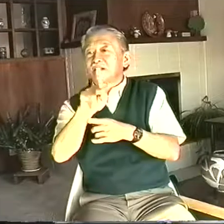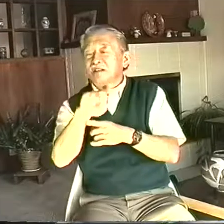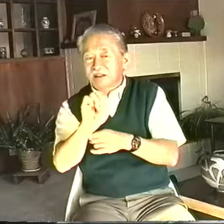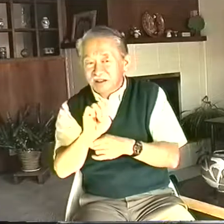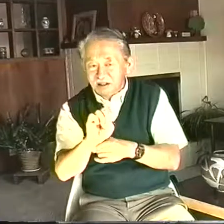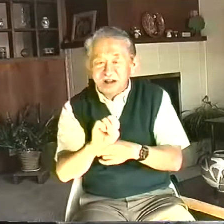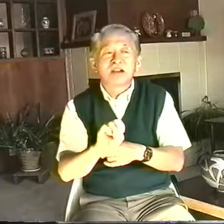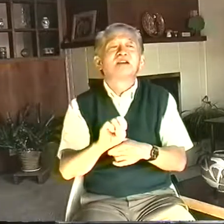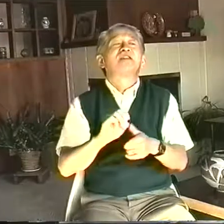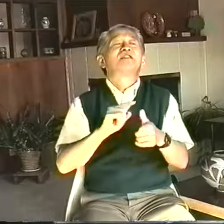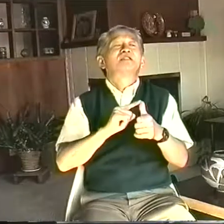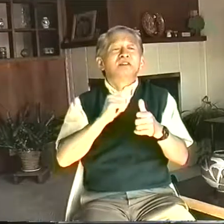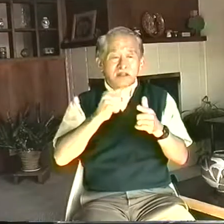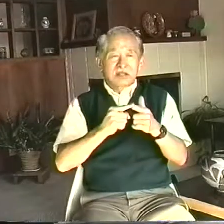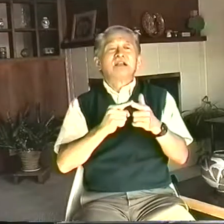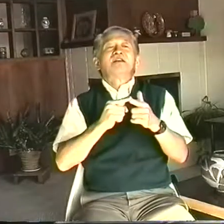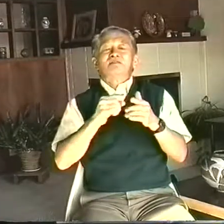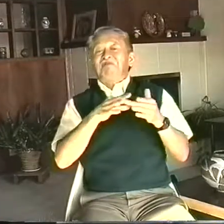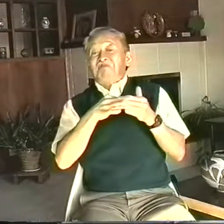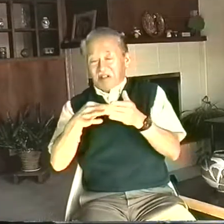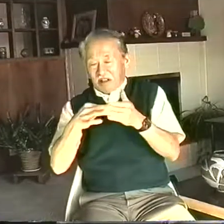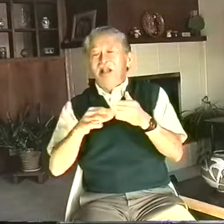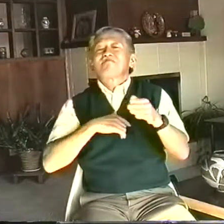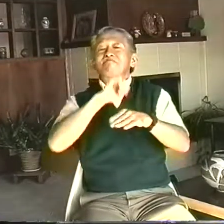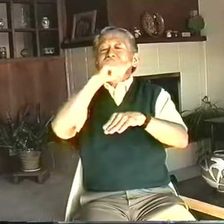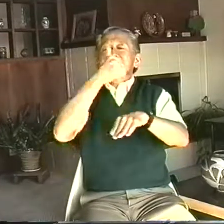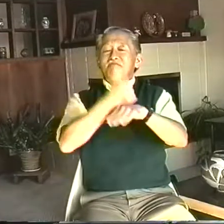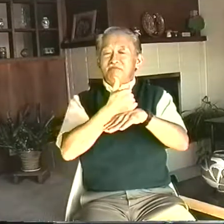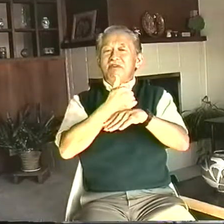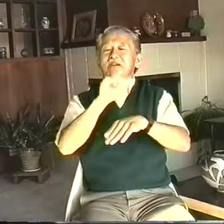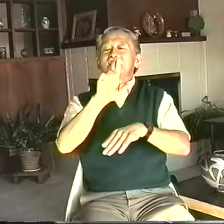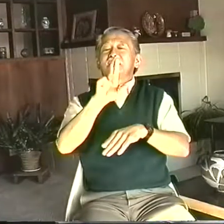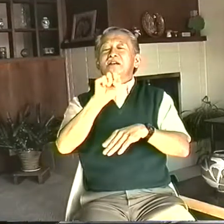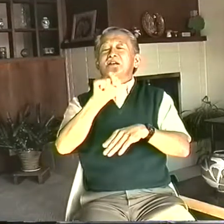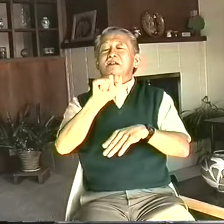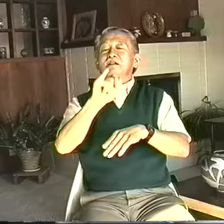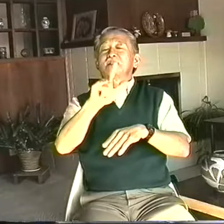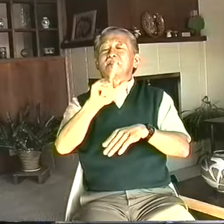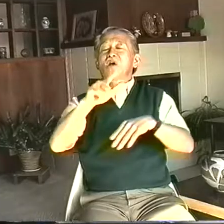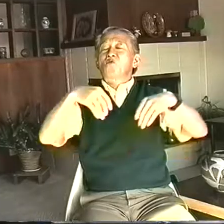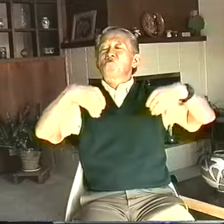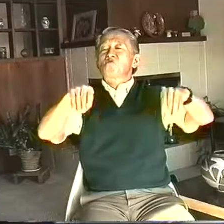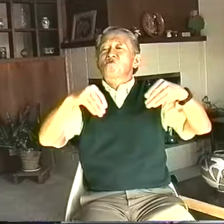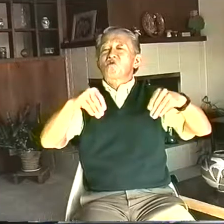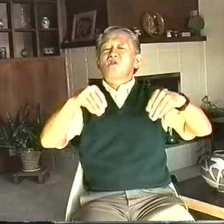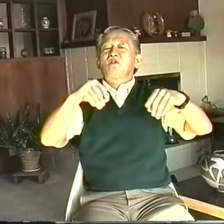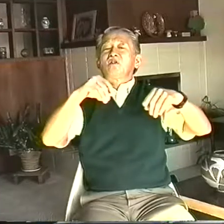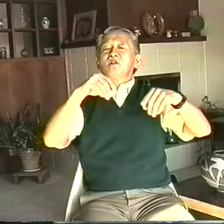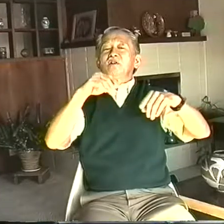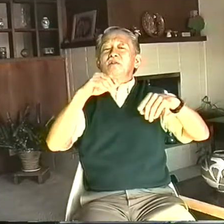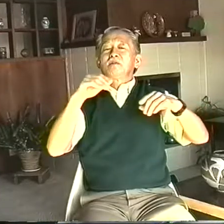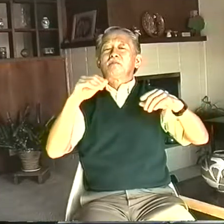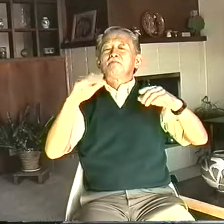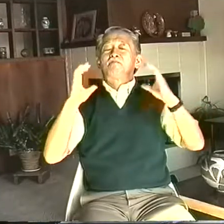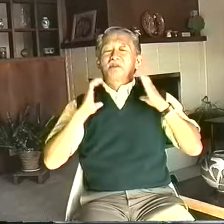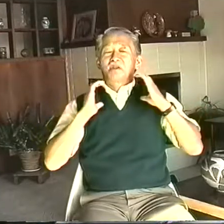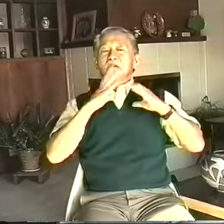from two and three days to a week. These activities led me to establish a retail